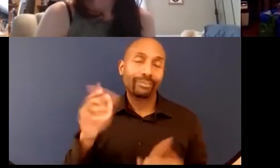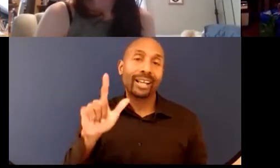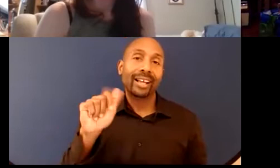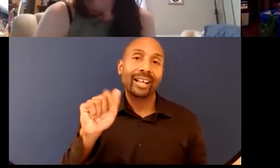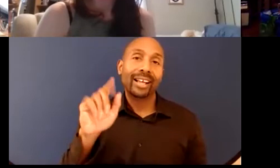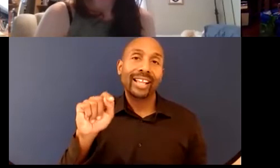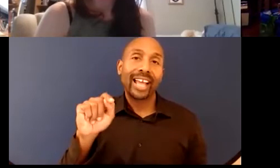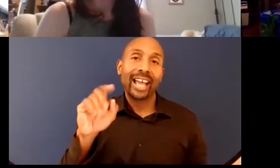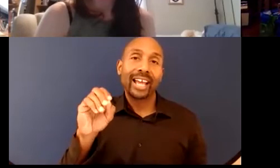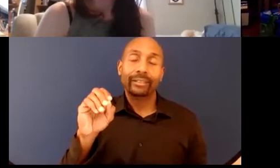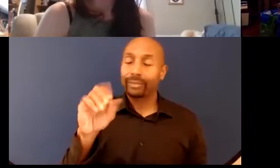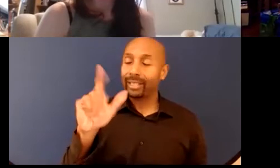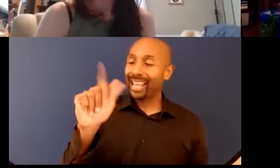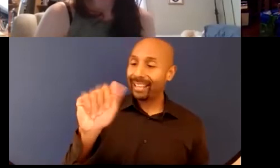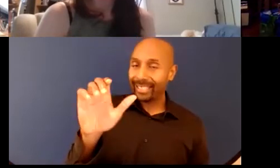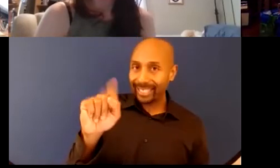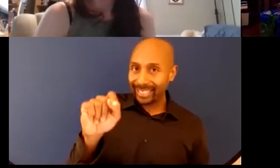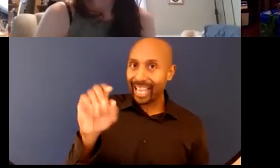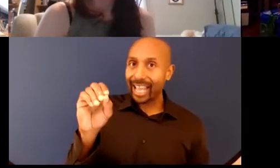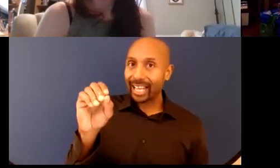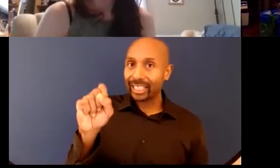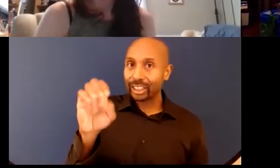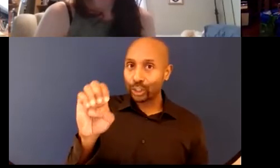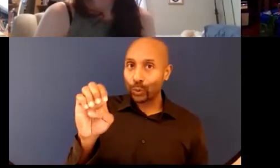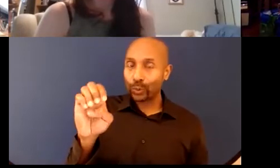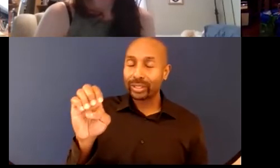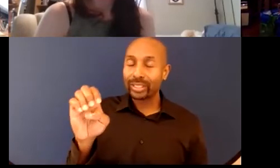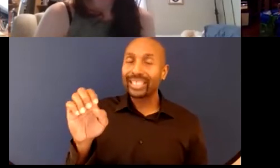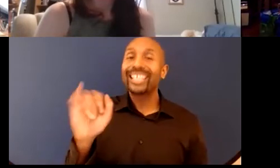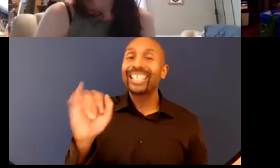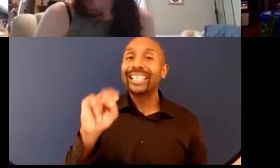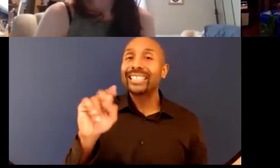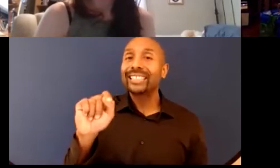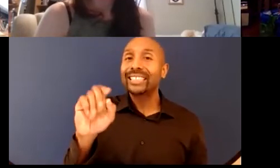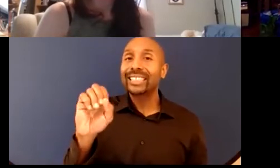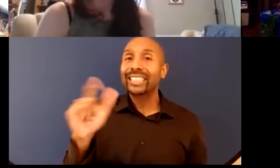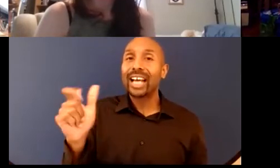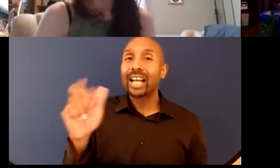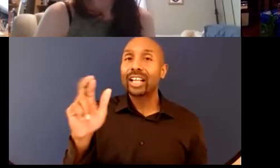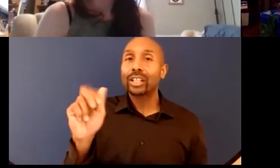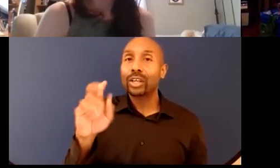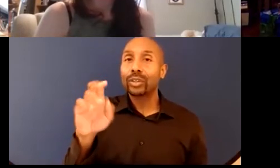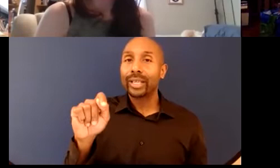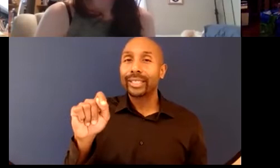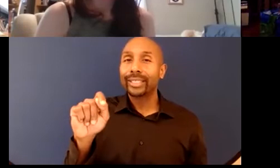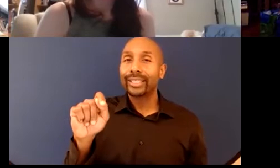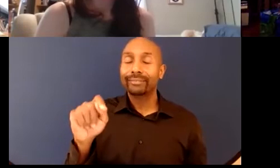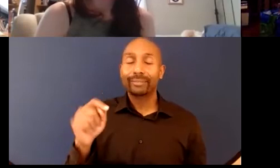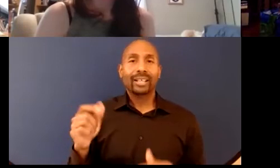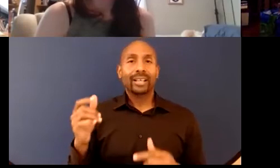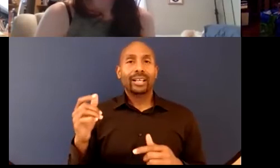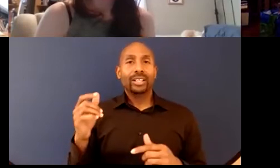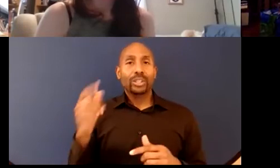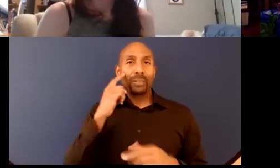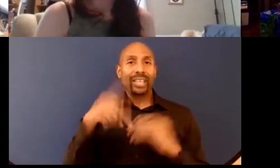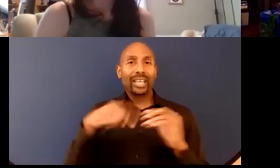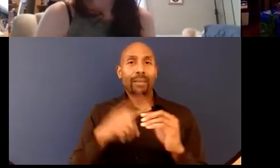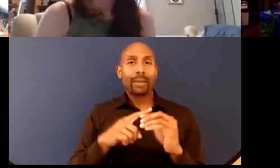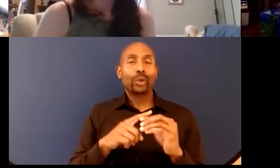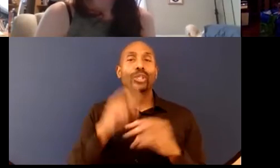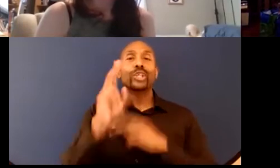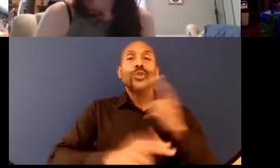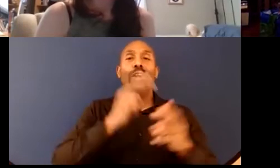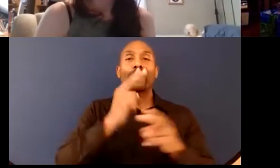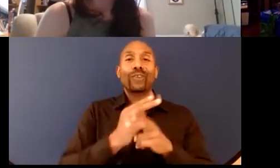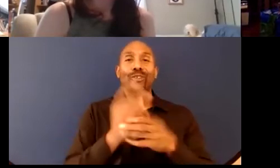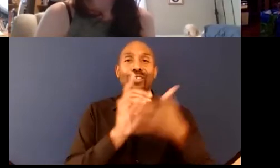them. And so when we think about universal design, when we think about a space that includes all of